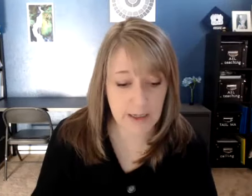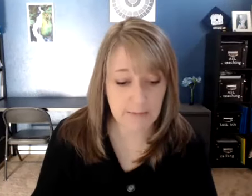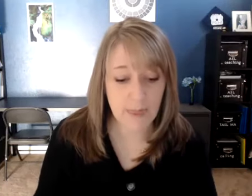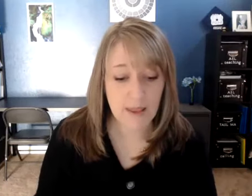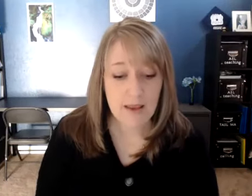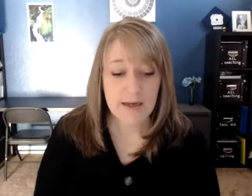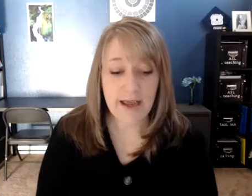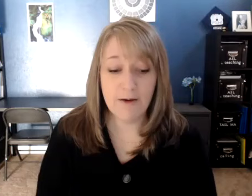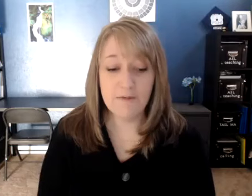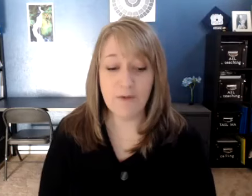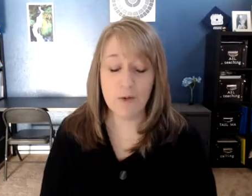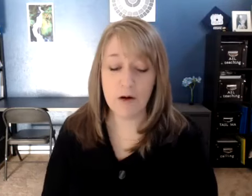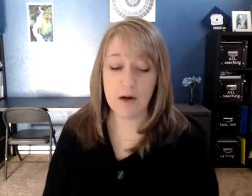Okay. Now for